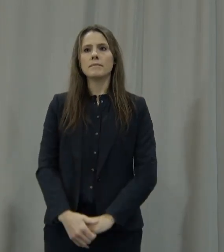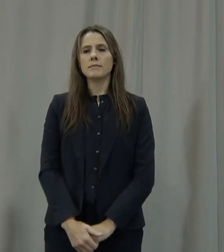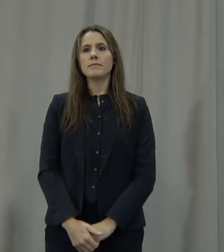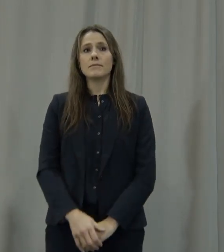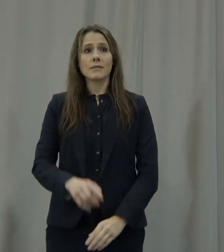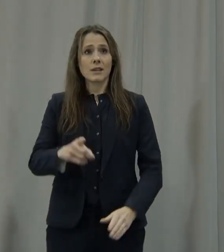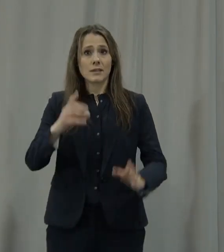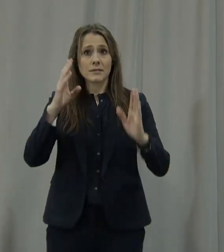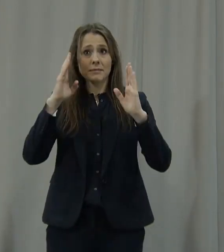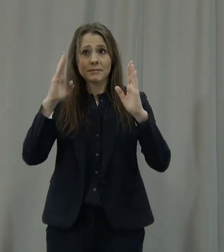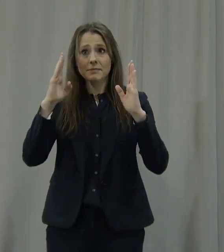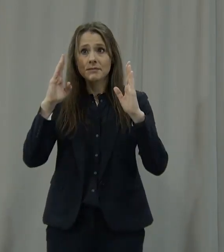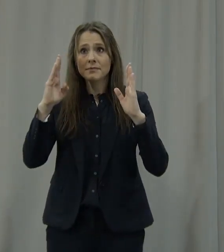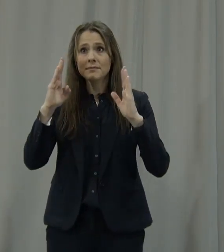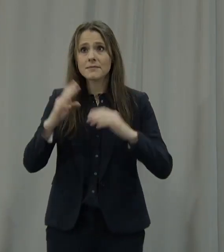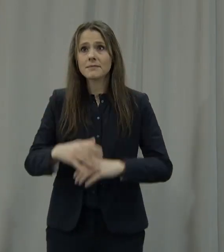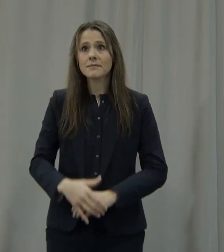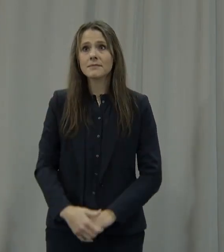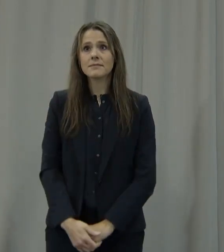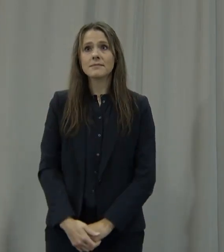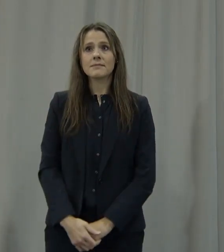Are you listening?